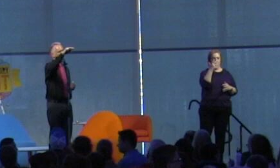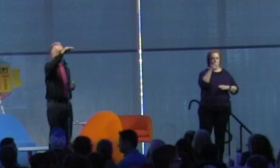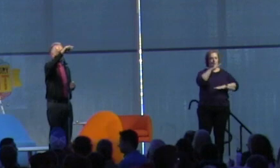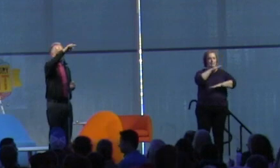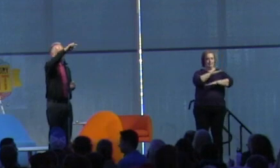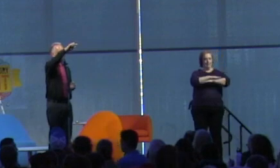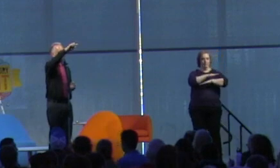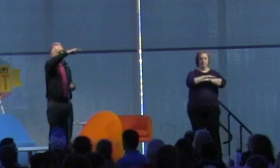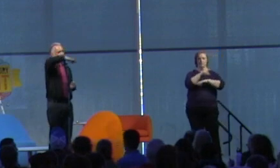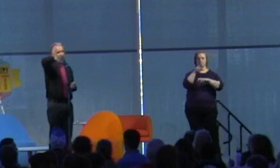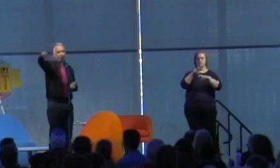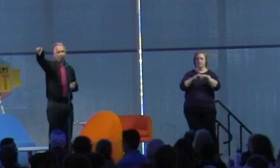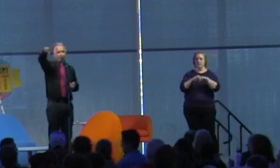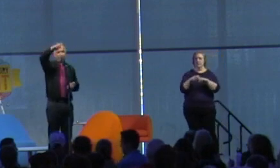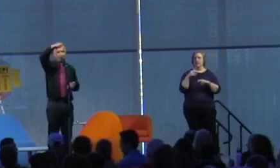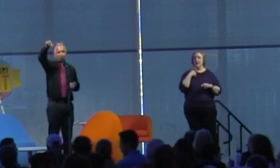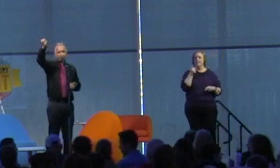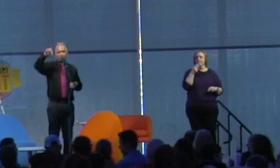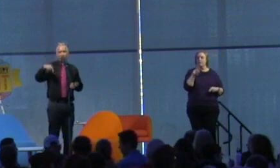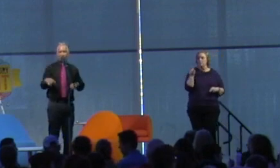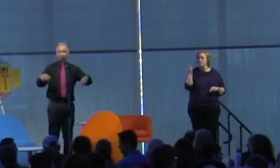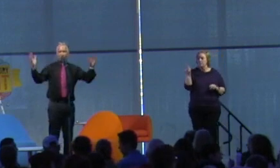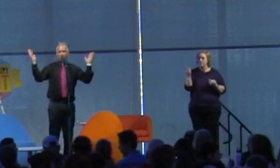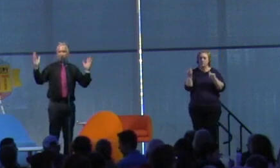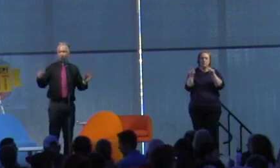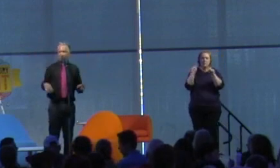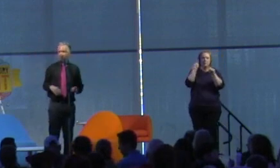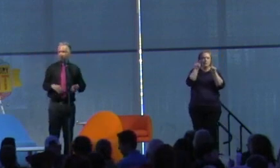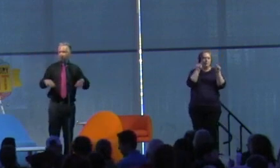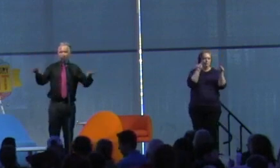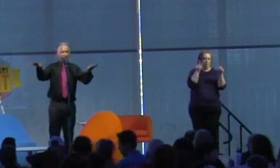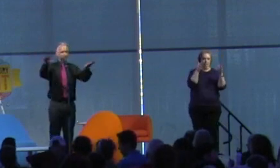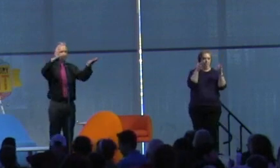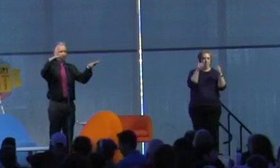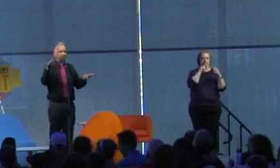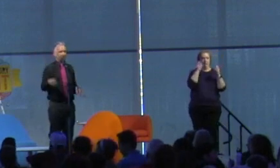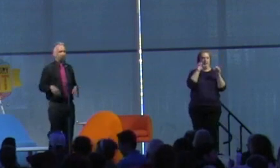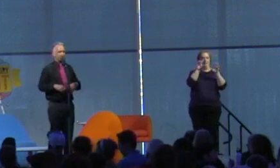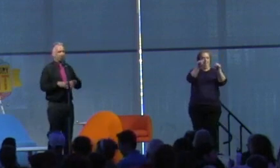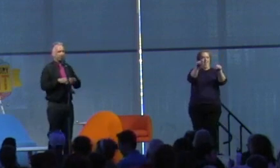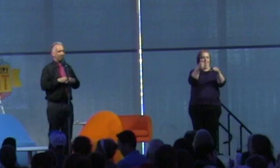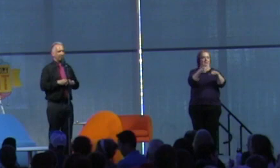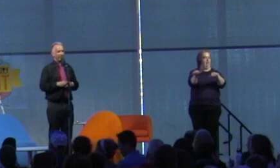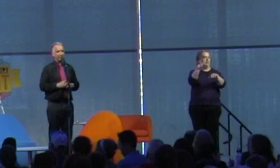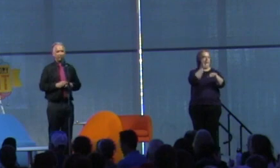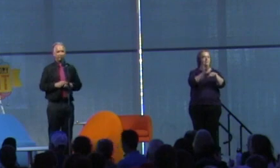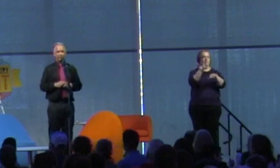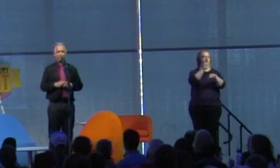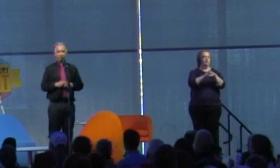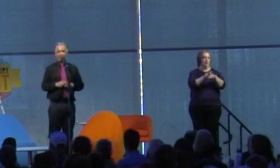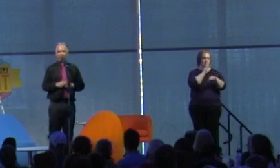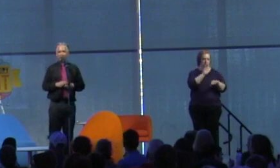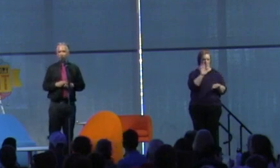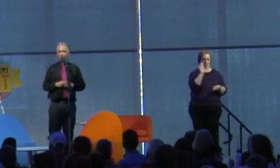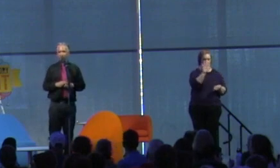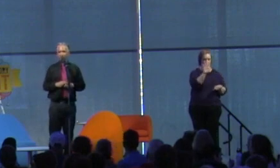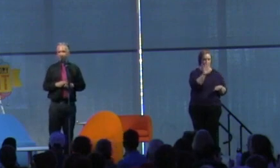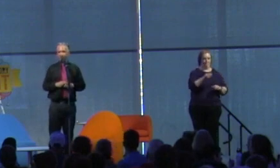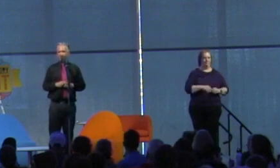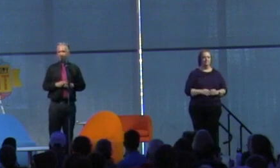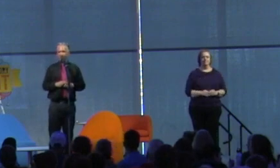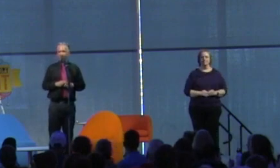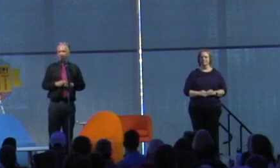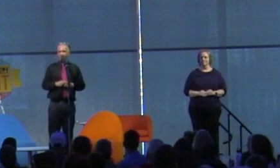table, there are a few empty chairs. It's open seating, so if you see an empty chair at a table, that could be for you as well.